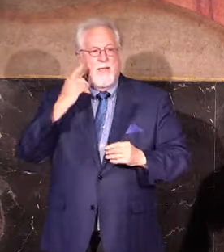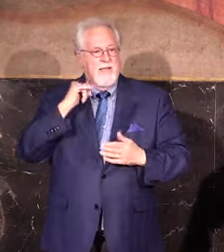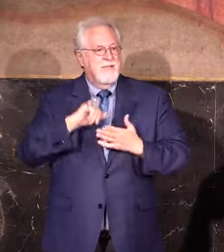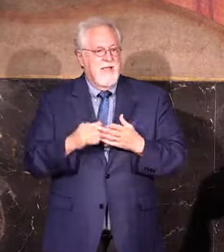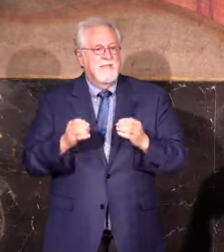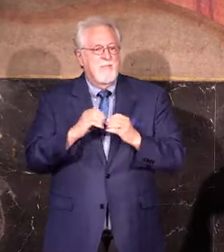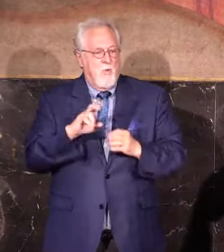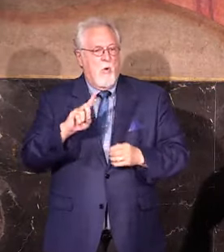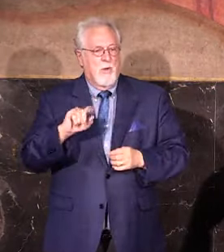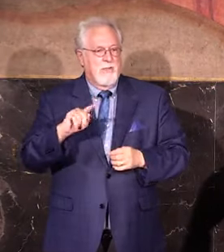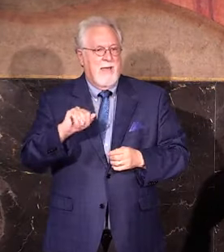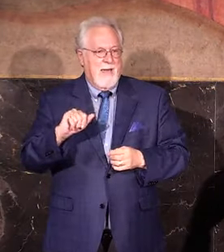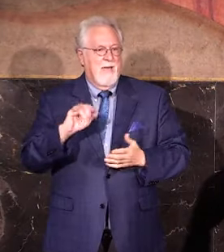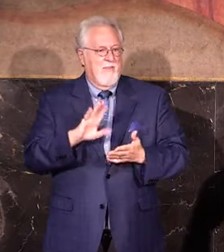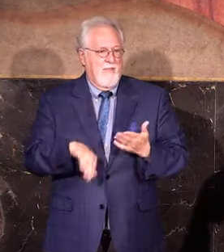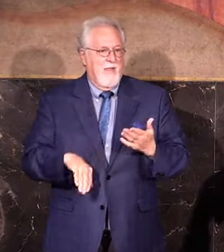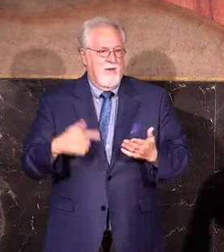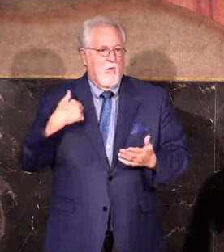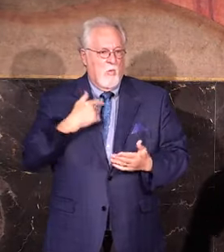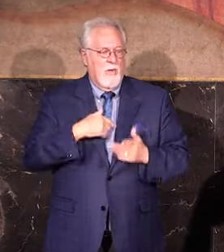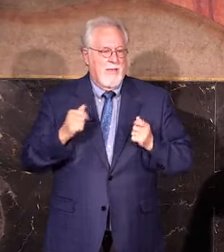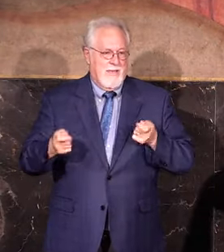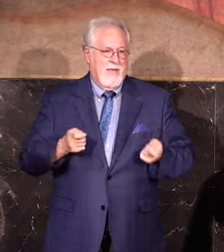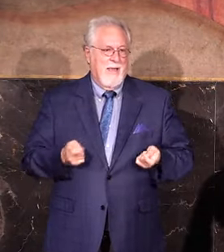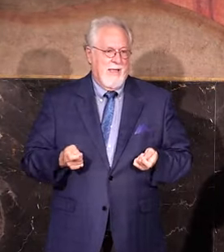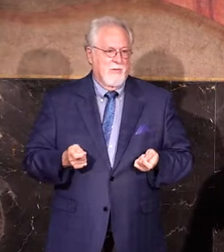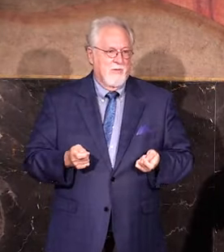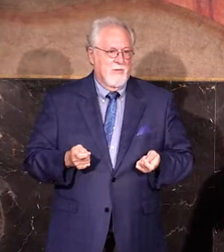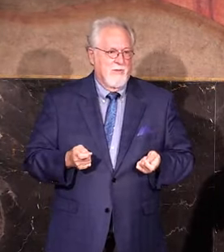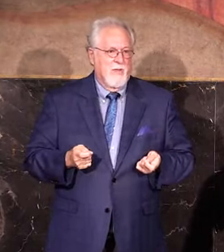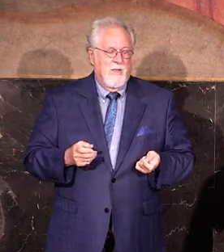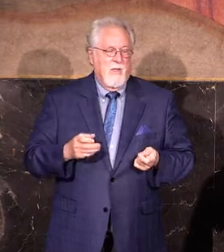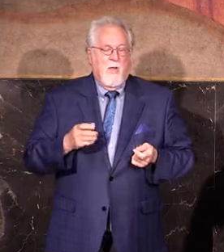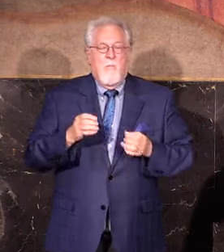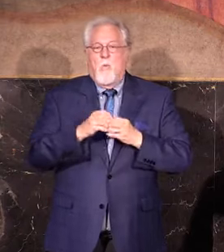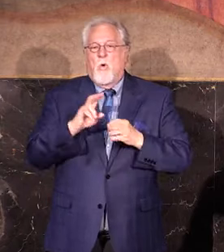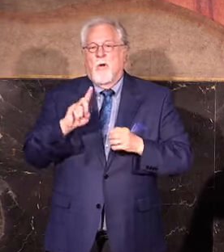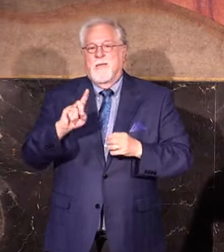more data than we can handle and that I think is useful.